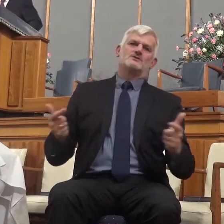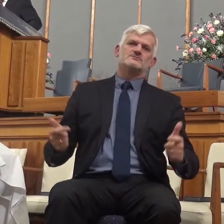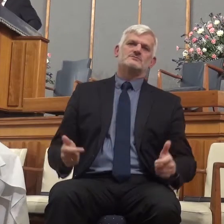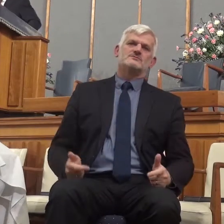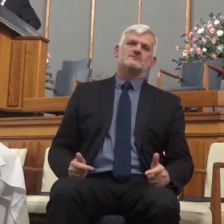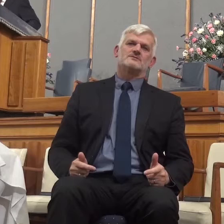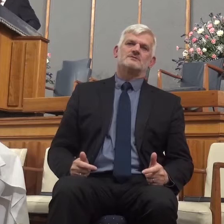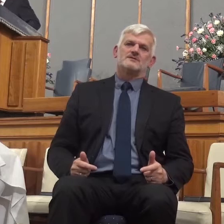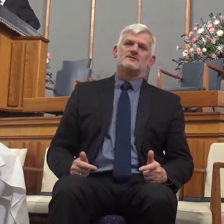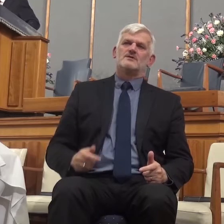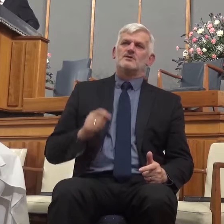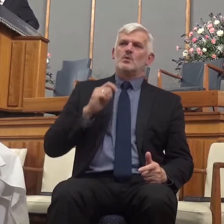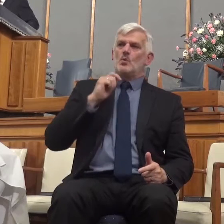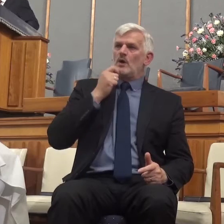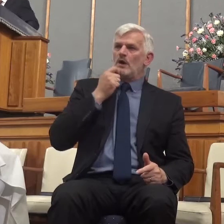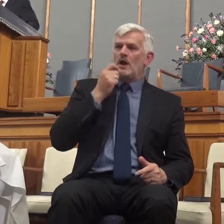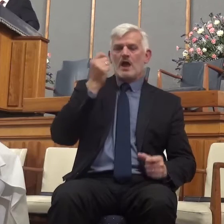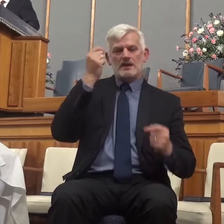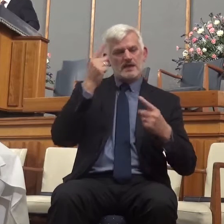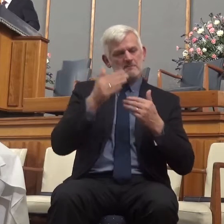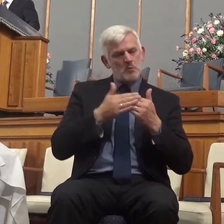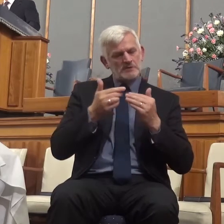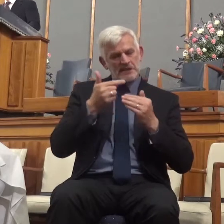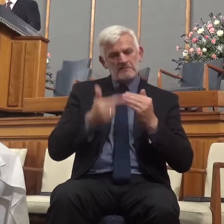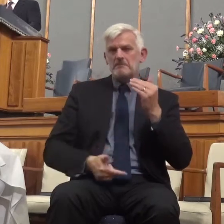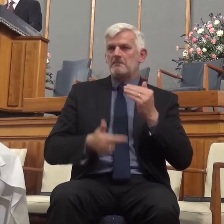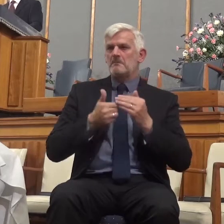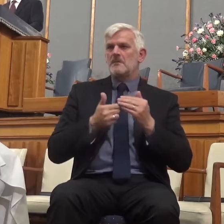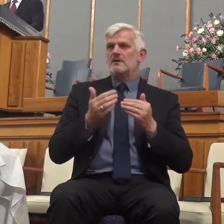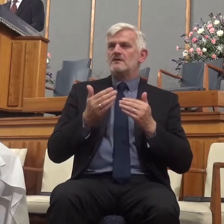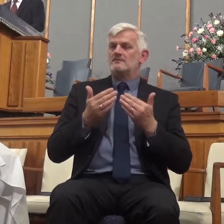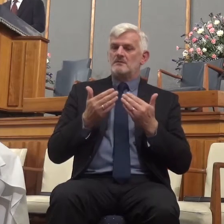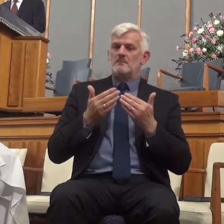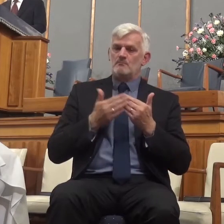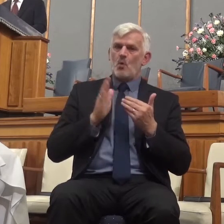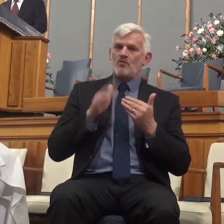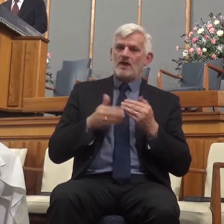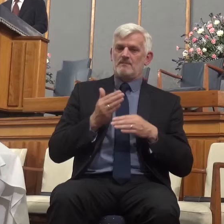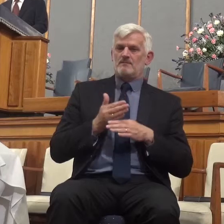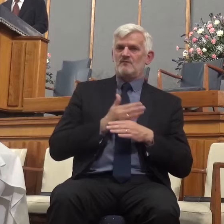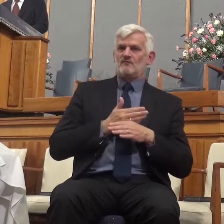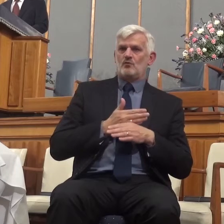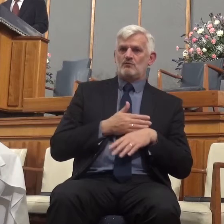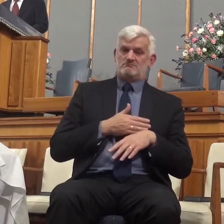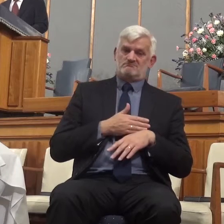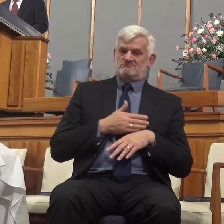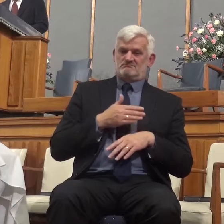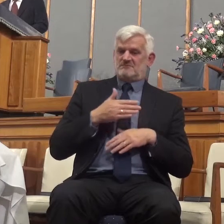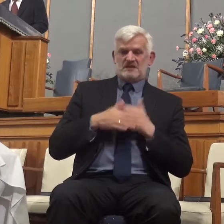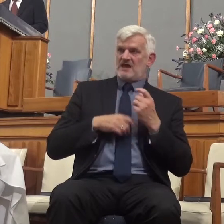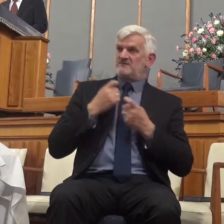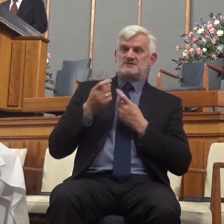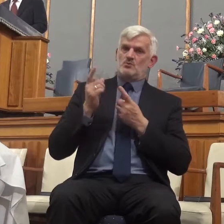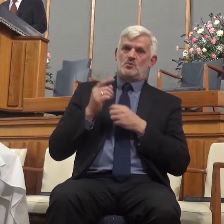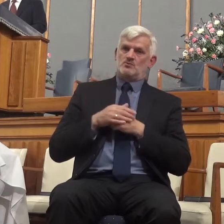be sharper and have greater insight than you ever would have had before you learned to pray and before you came